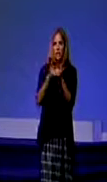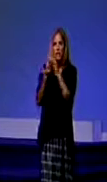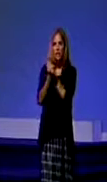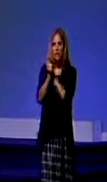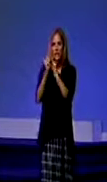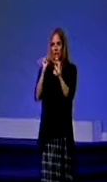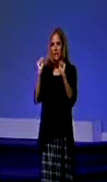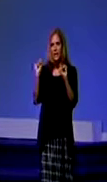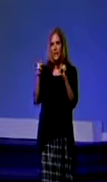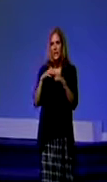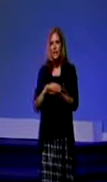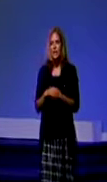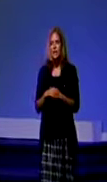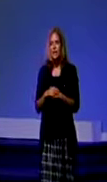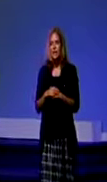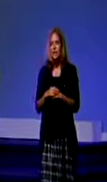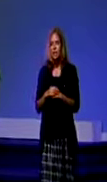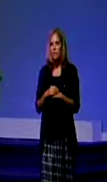Jesus